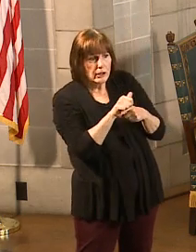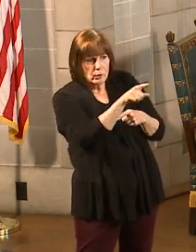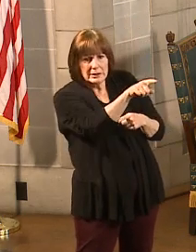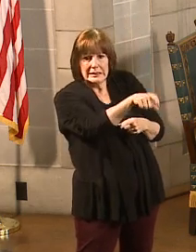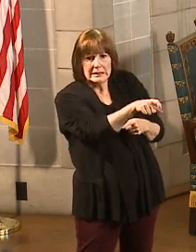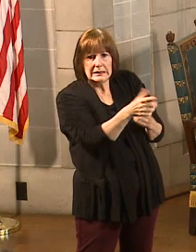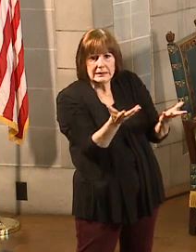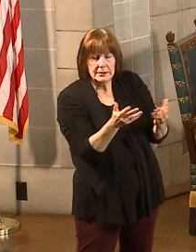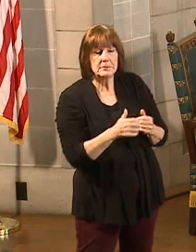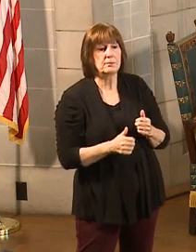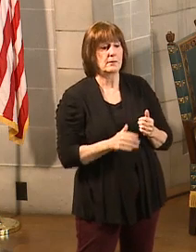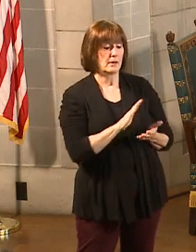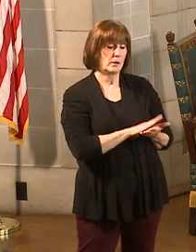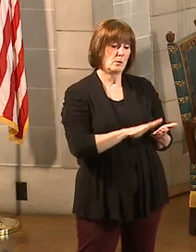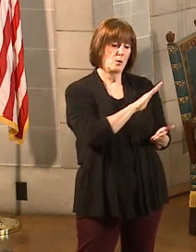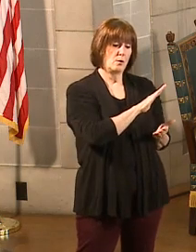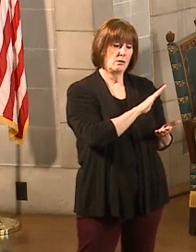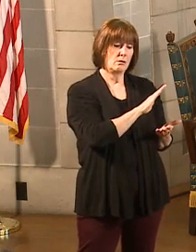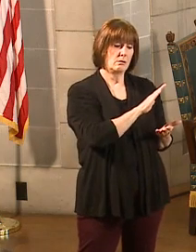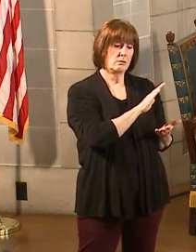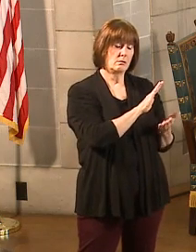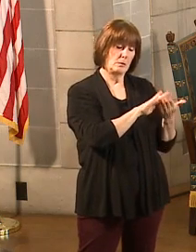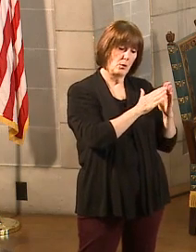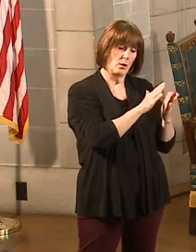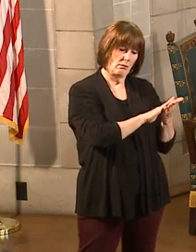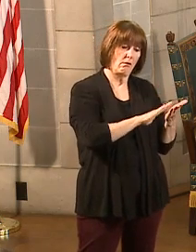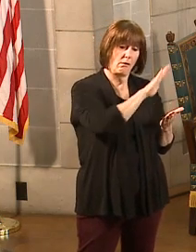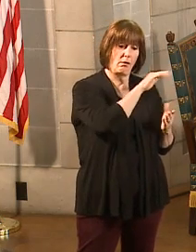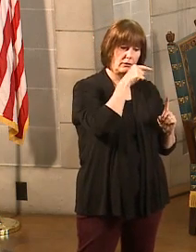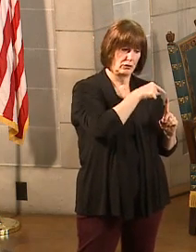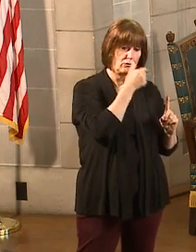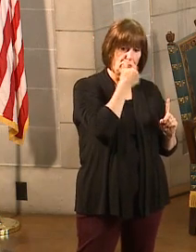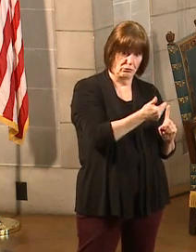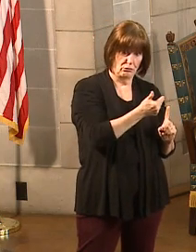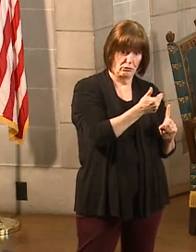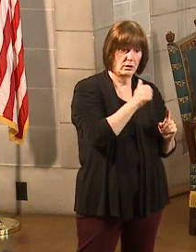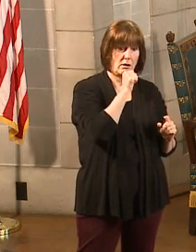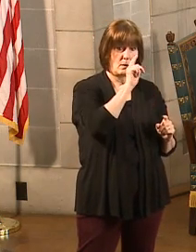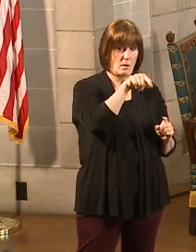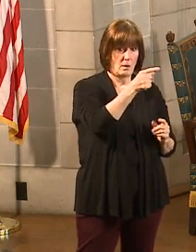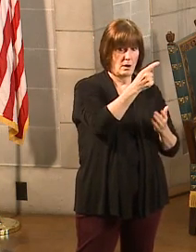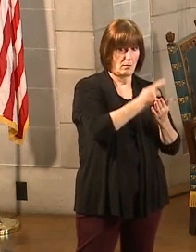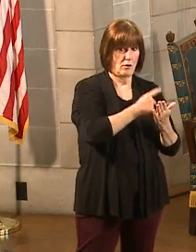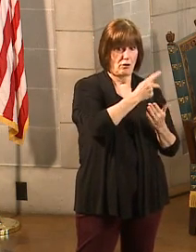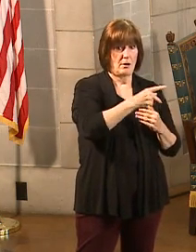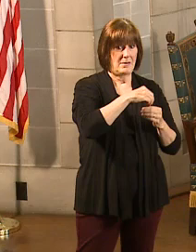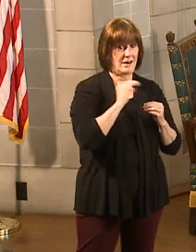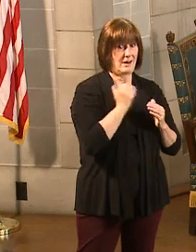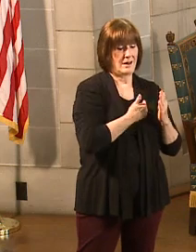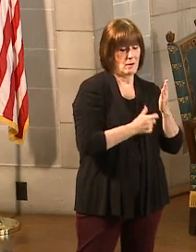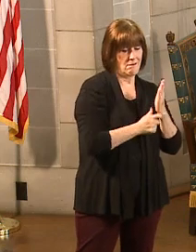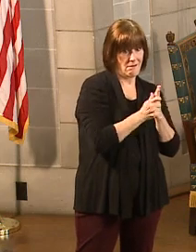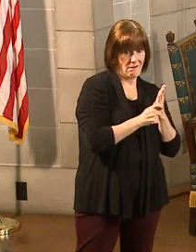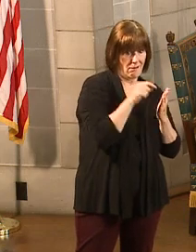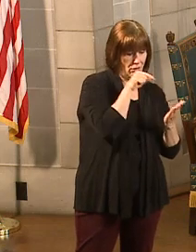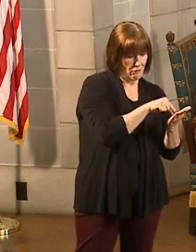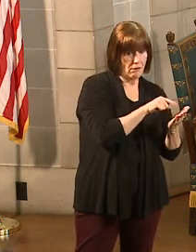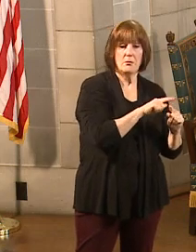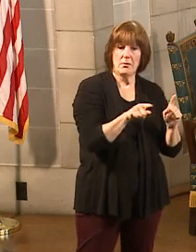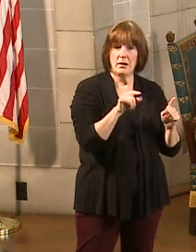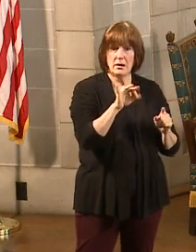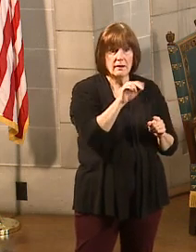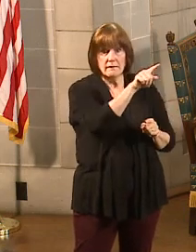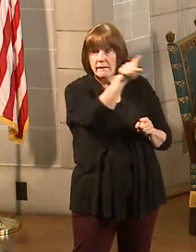need? One of the things community colleges are good for, it's not just the programs that we may have in a catalog, but those industry-recognized credentials, we